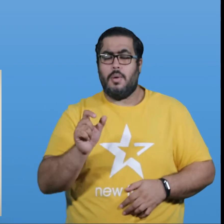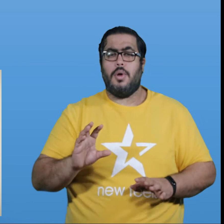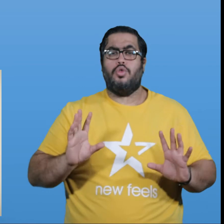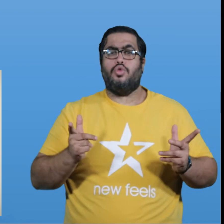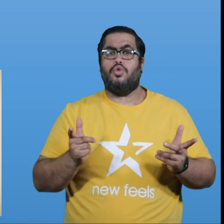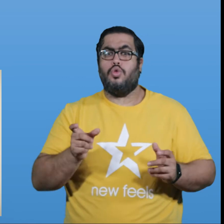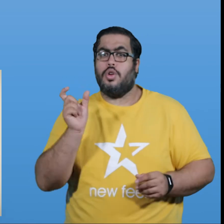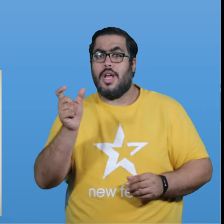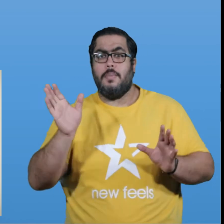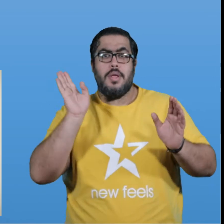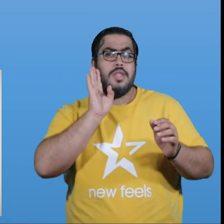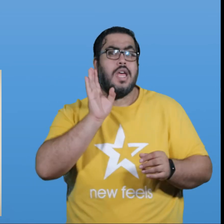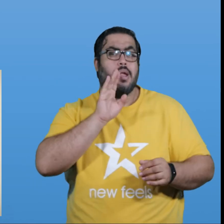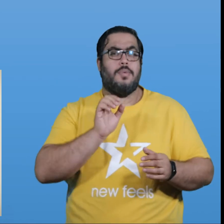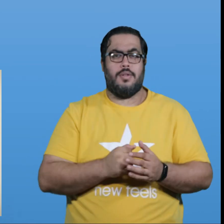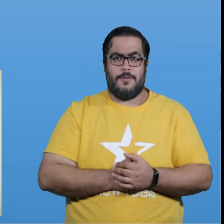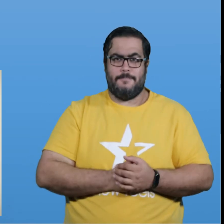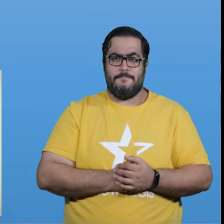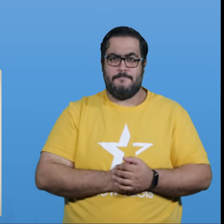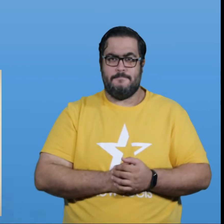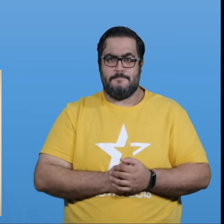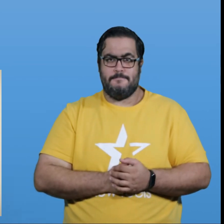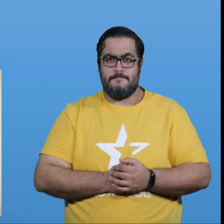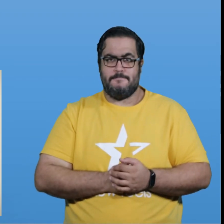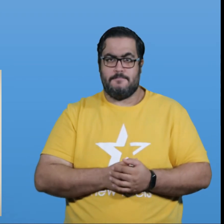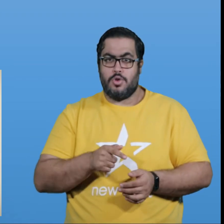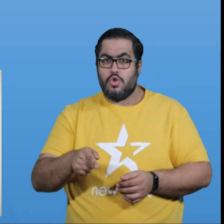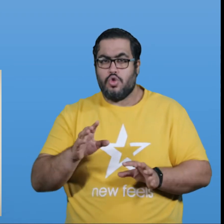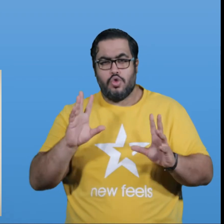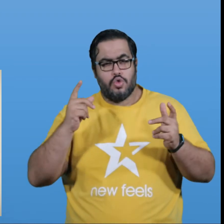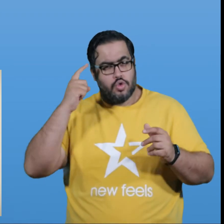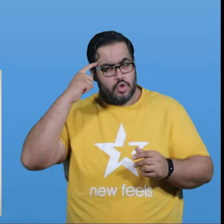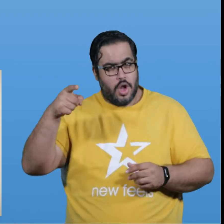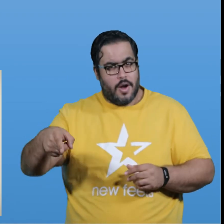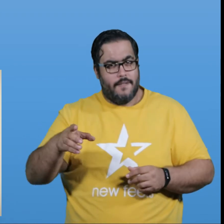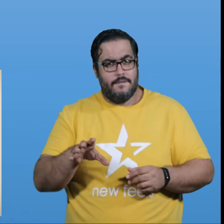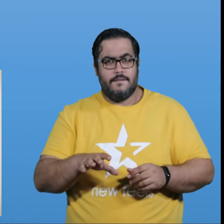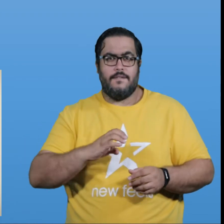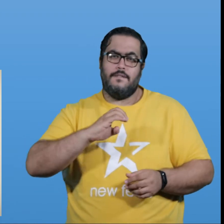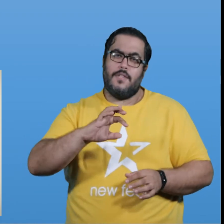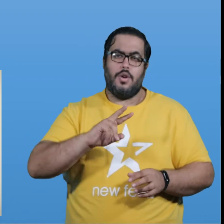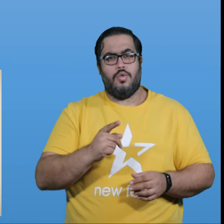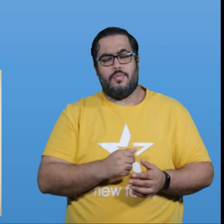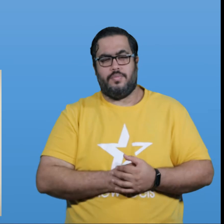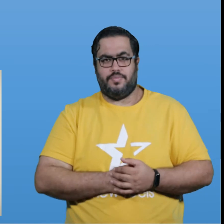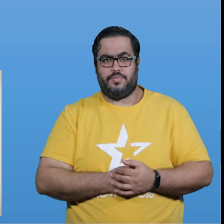the list. We have the word consistently, embellish,